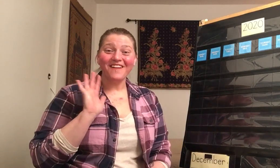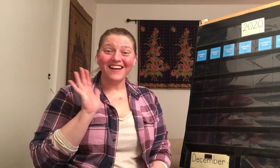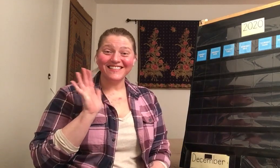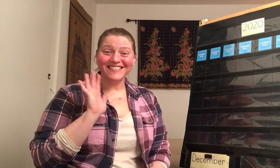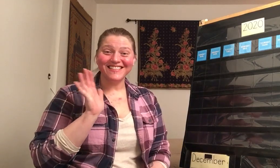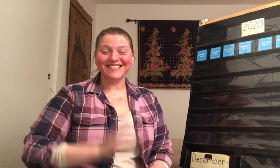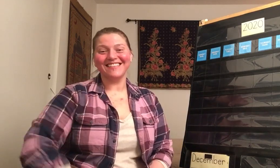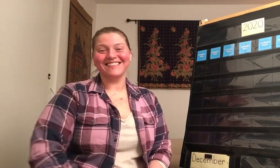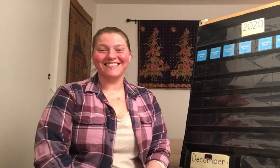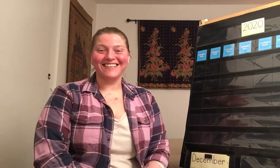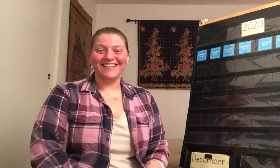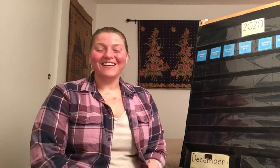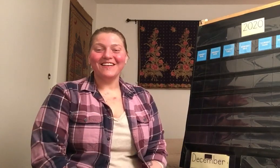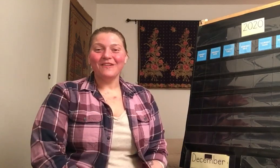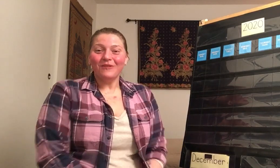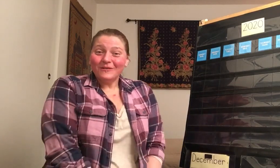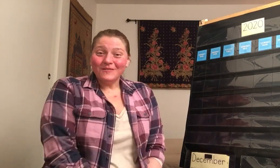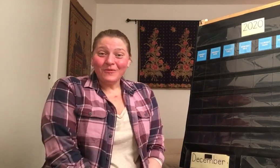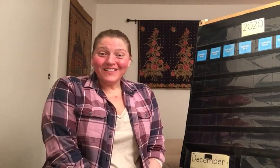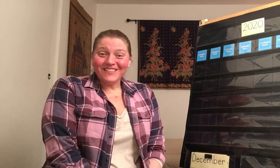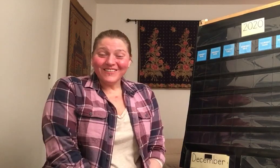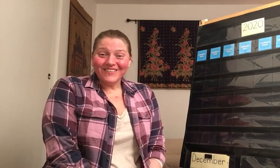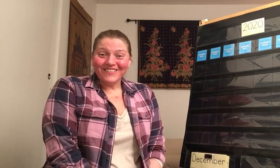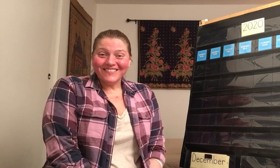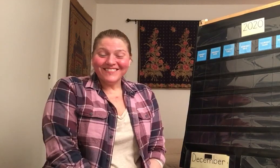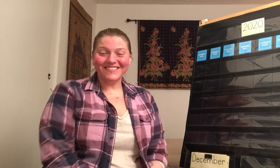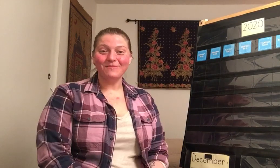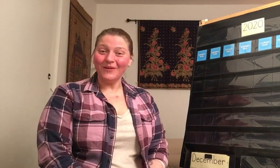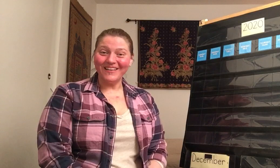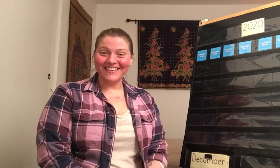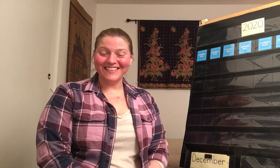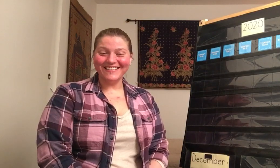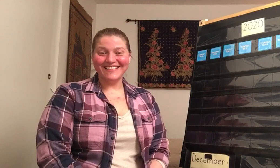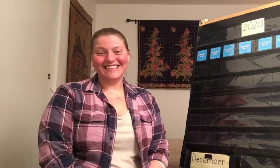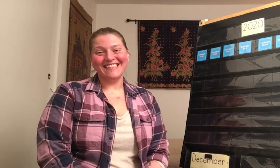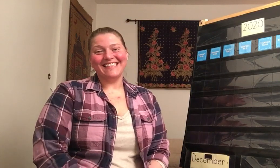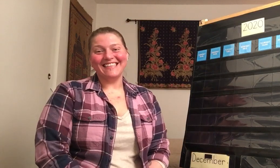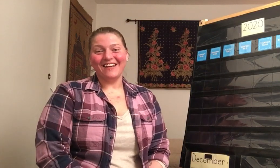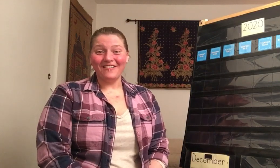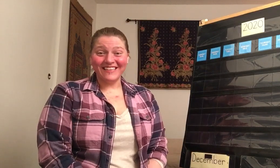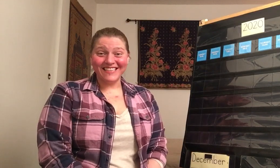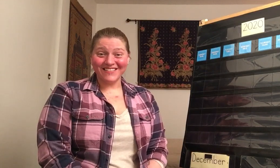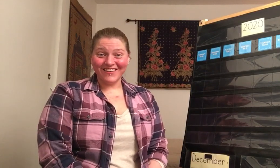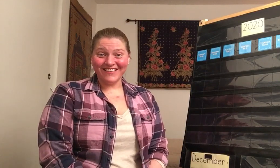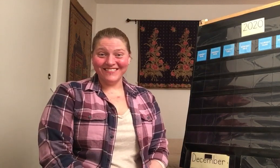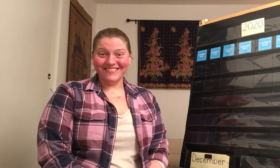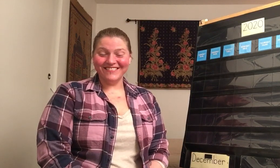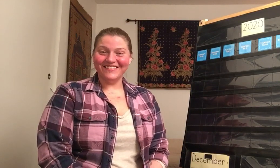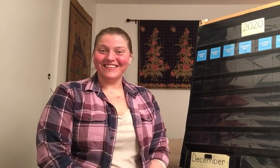Hi friends! Welcome to Morning Circle. Good morning. Are you ready to get started?